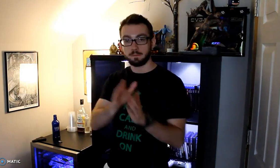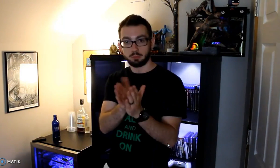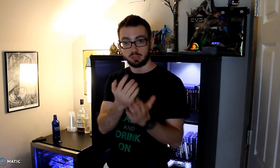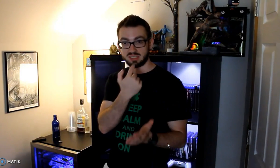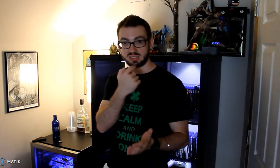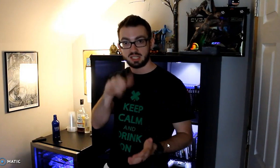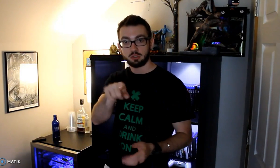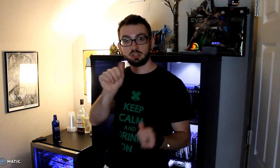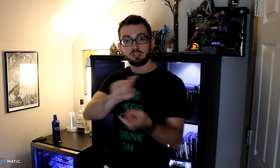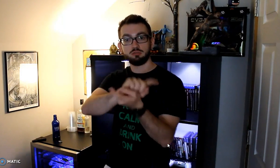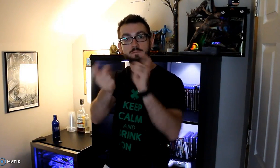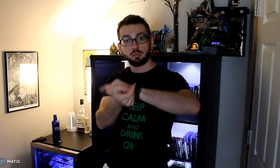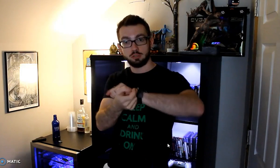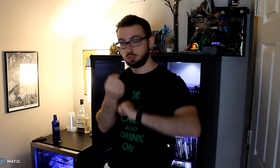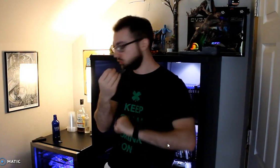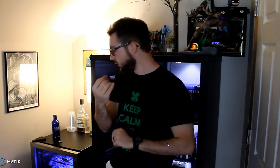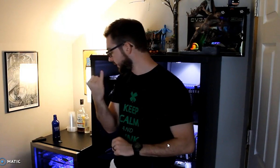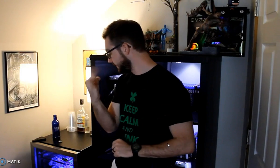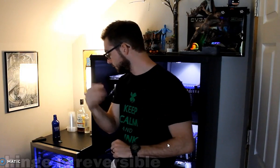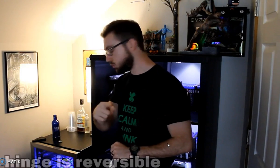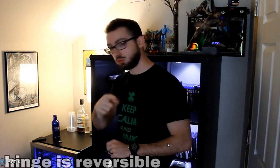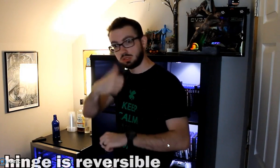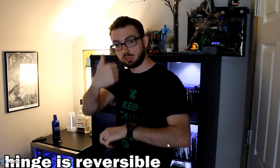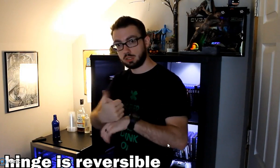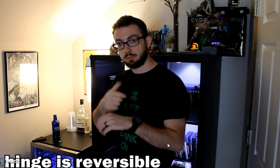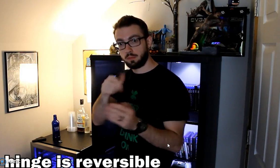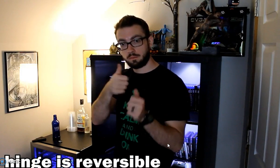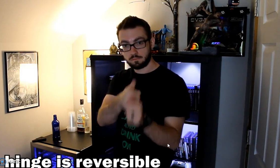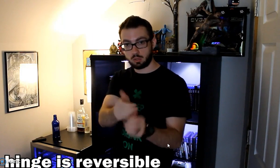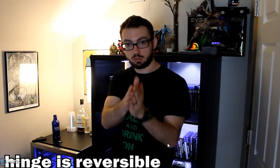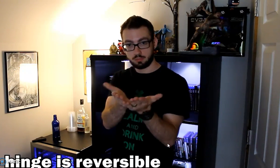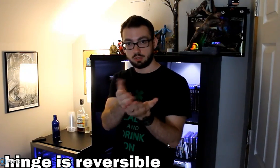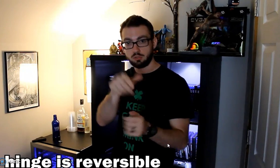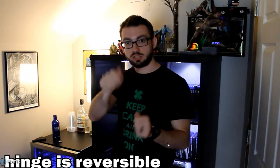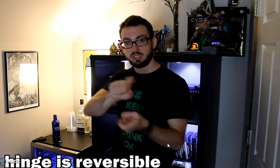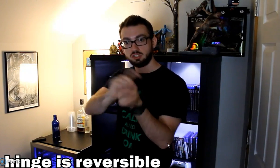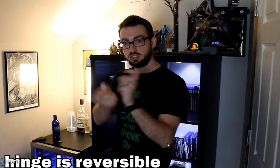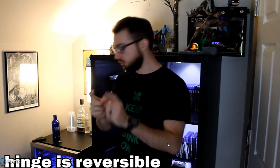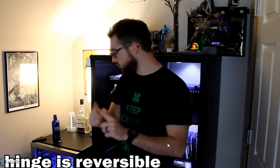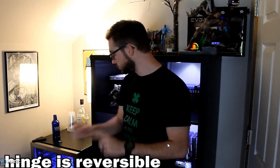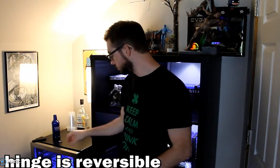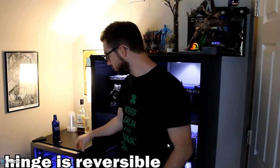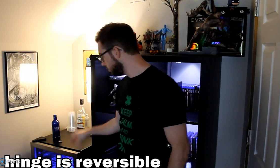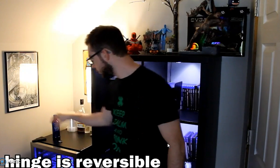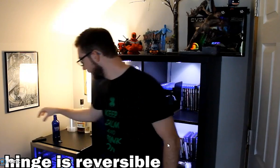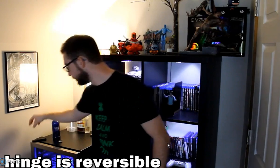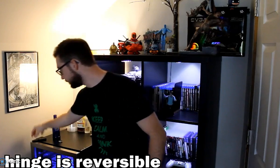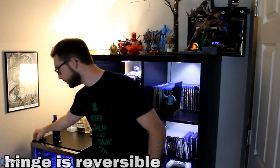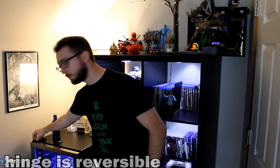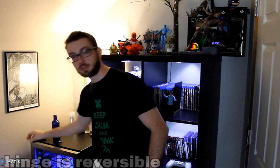And so I like how the door opens. It's a big change. And so the hinge can move from side to side,